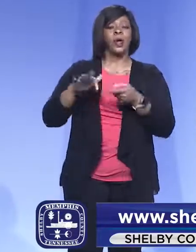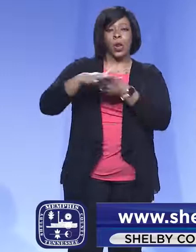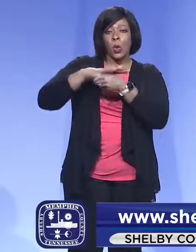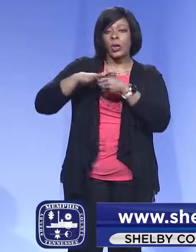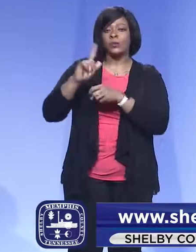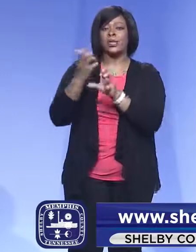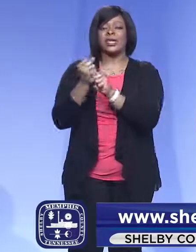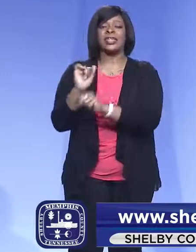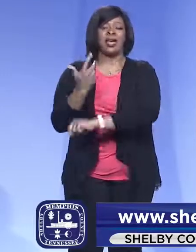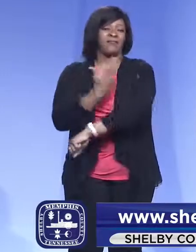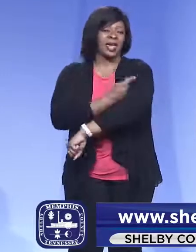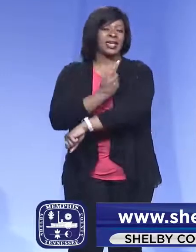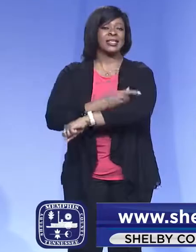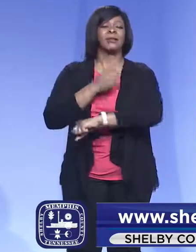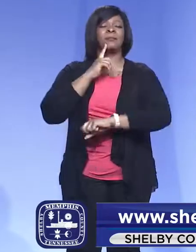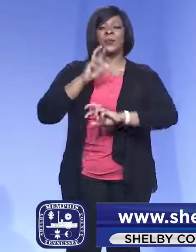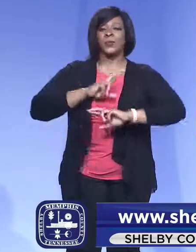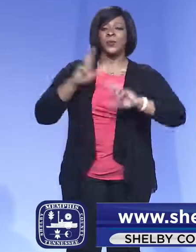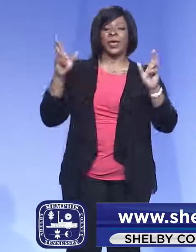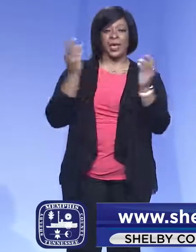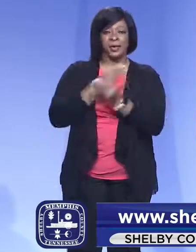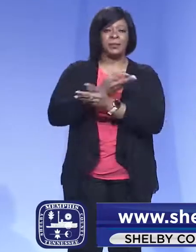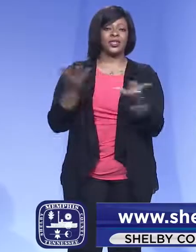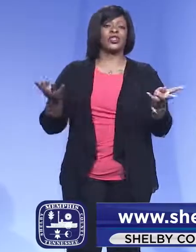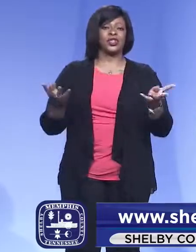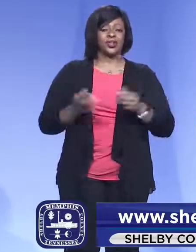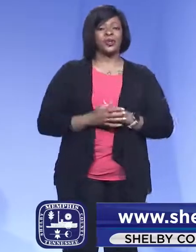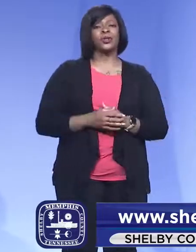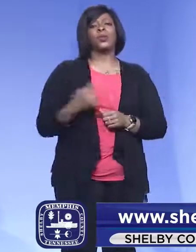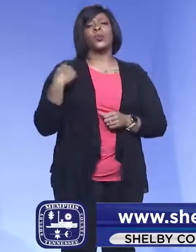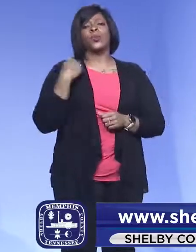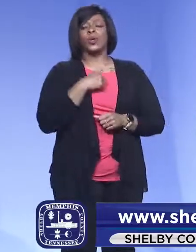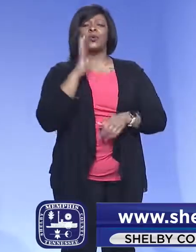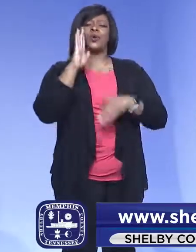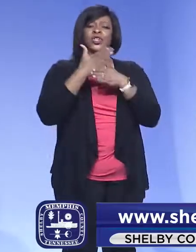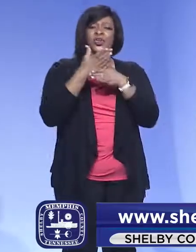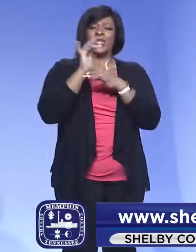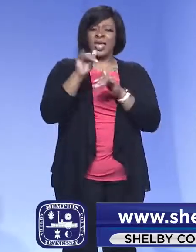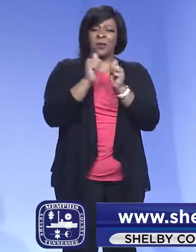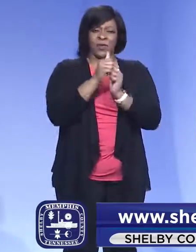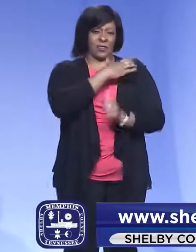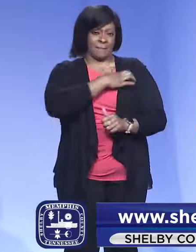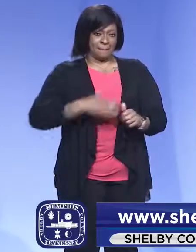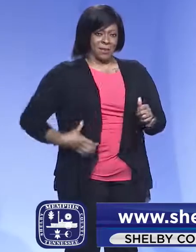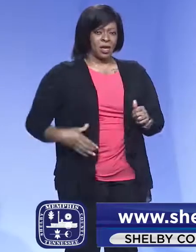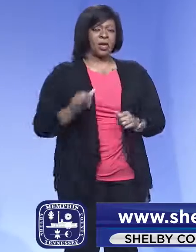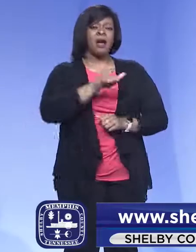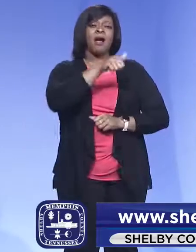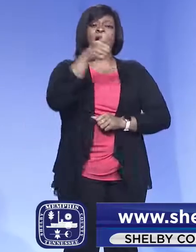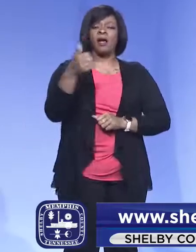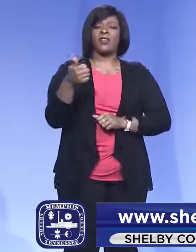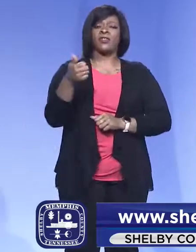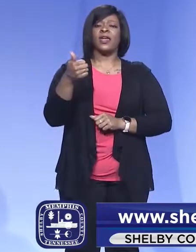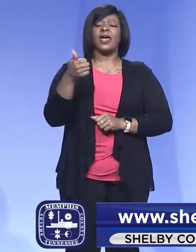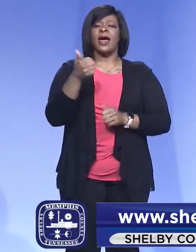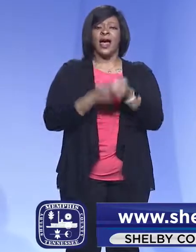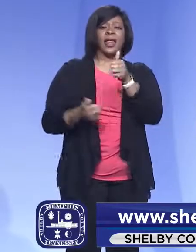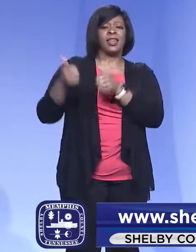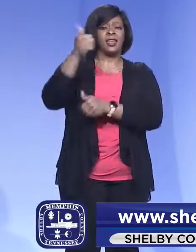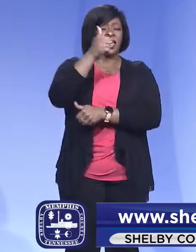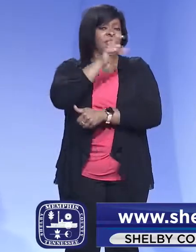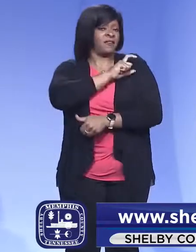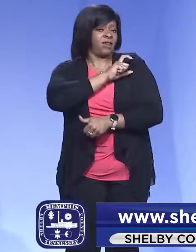locations where vaccine will be administered. We will also share that with the mayors and other elected